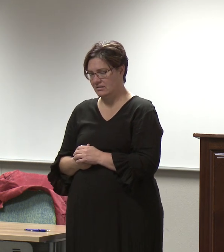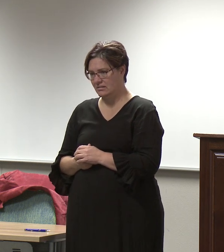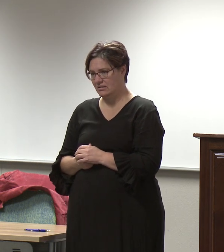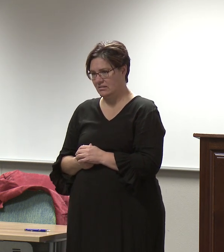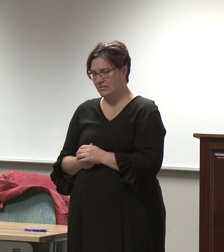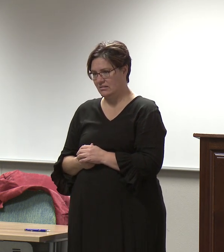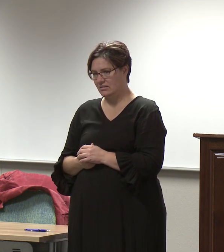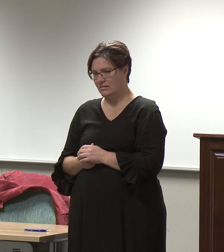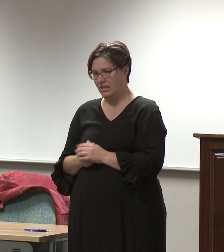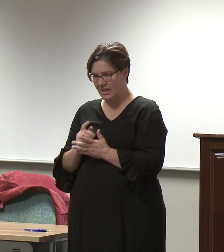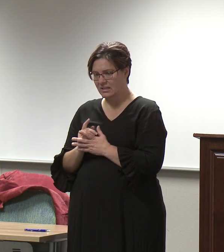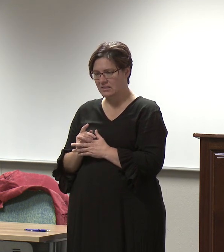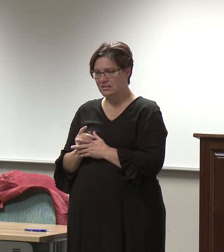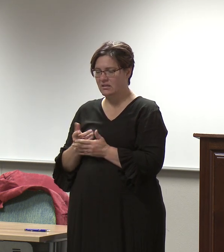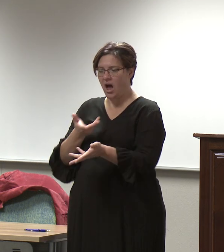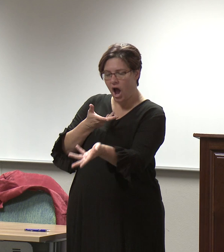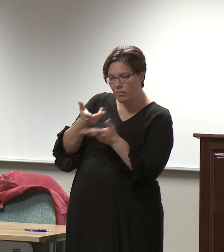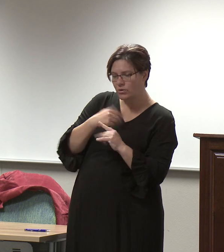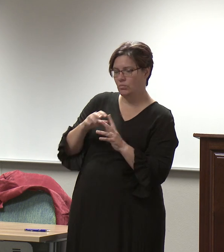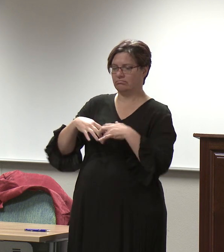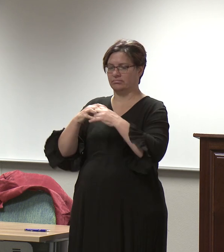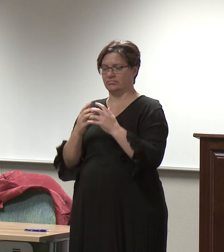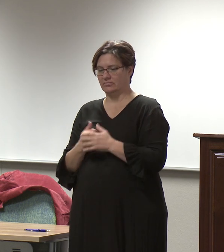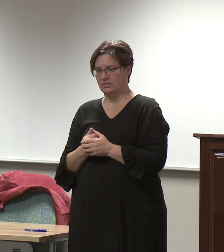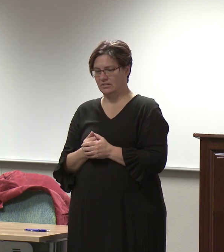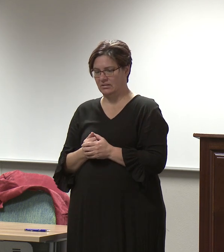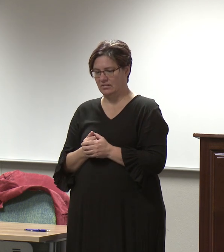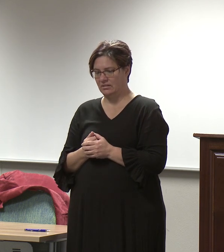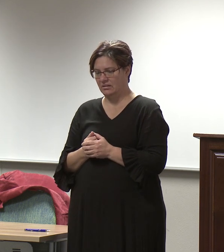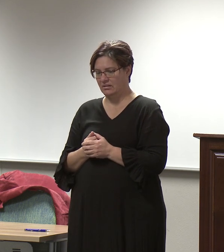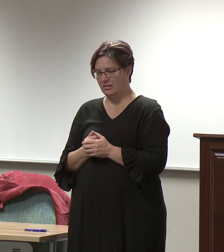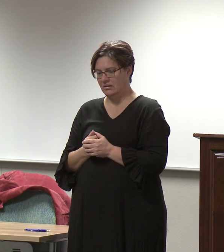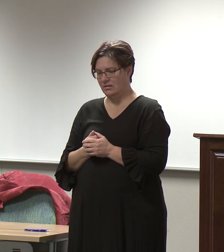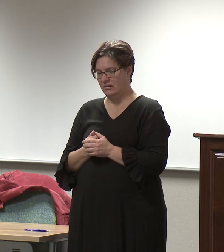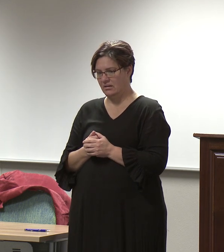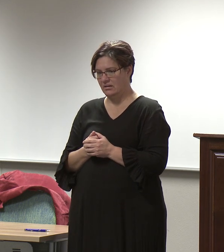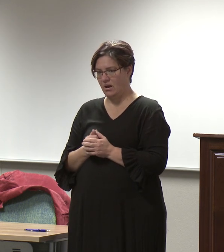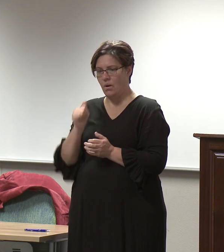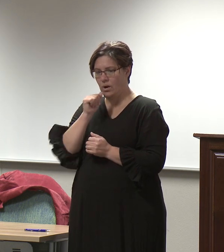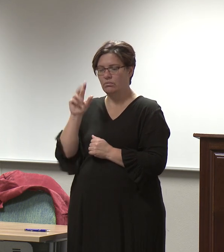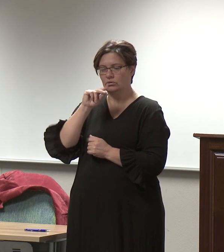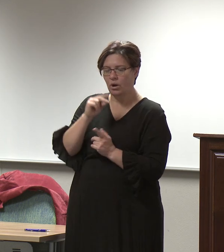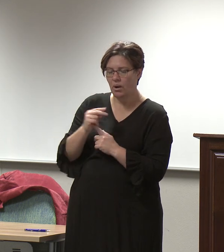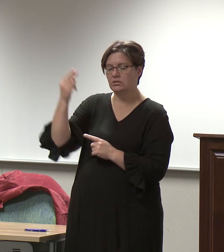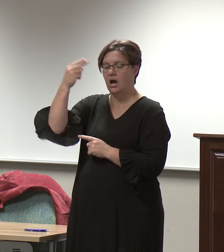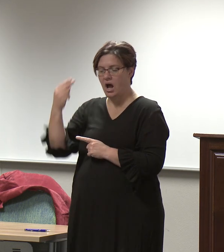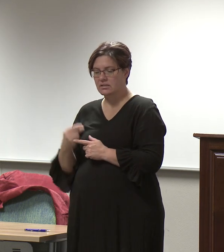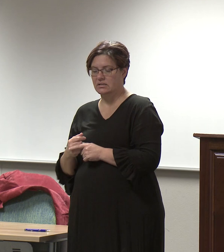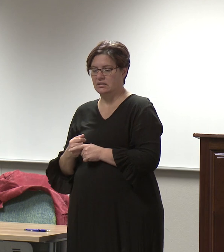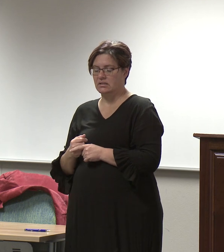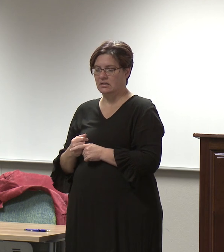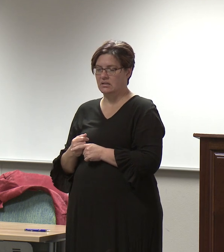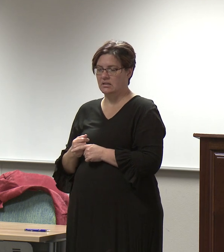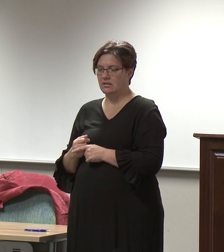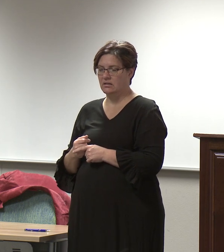and that's the argument that I've been making in other topics when I talk about the arts and the epistemologies of the